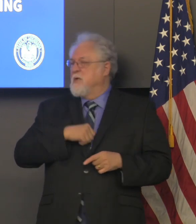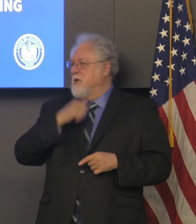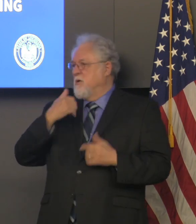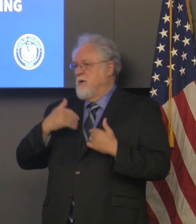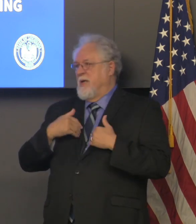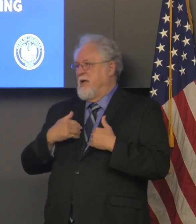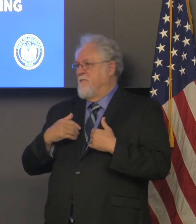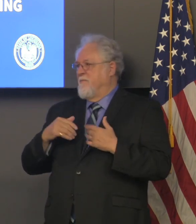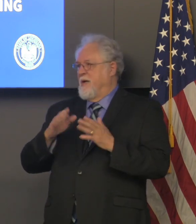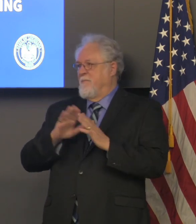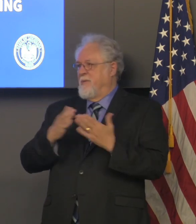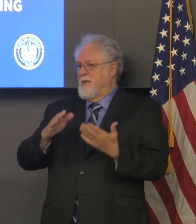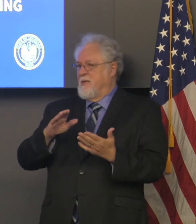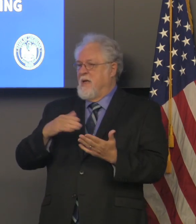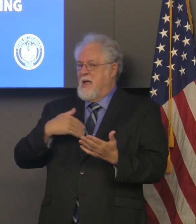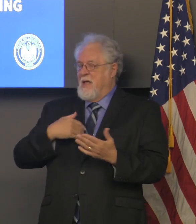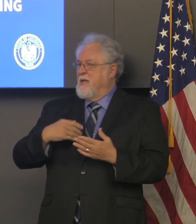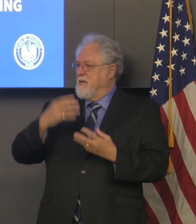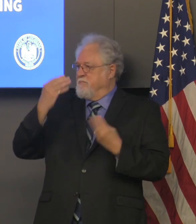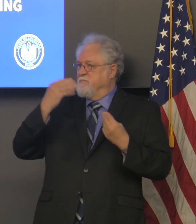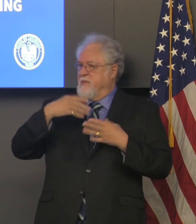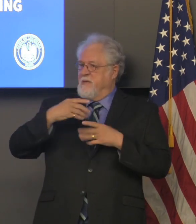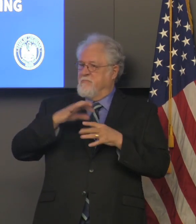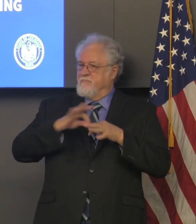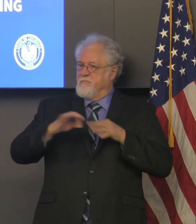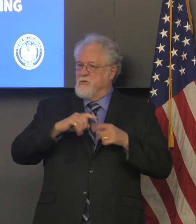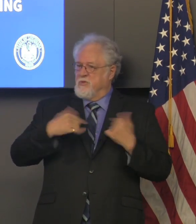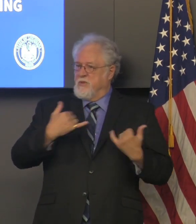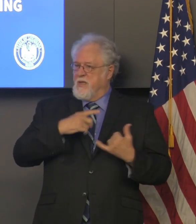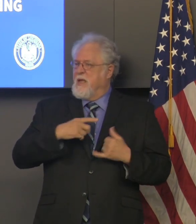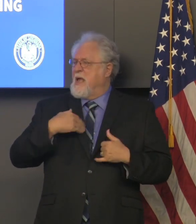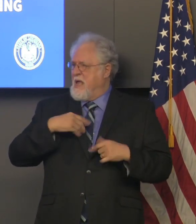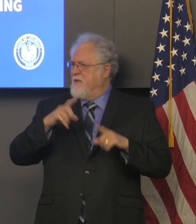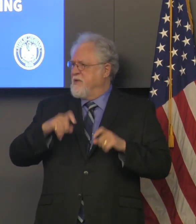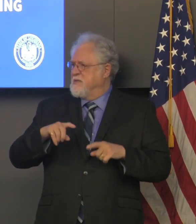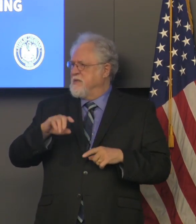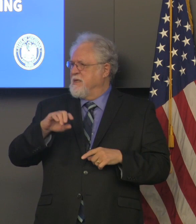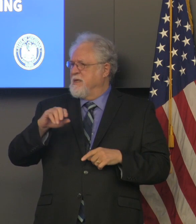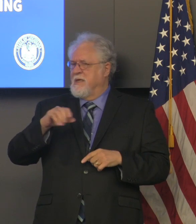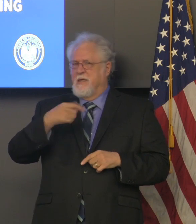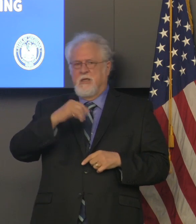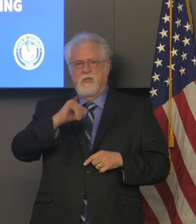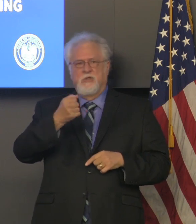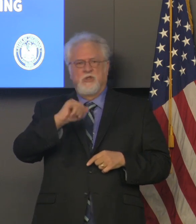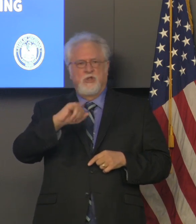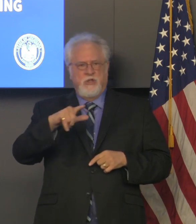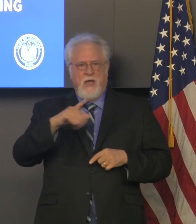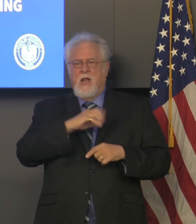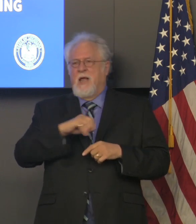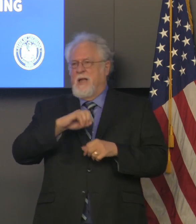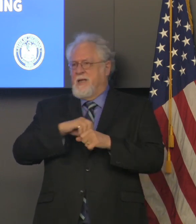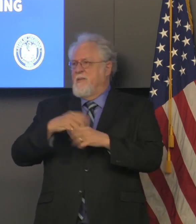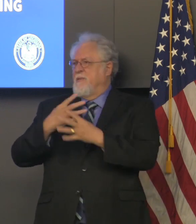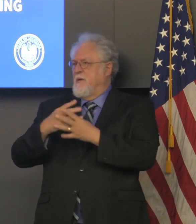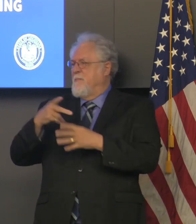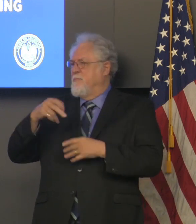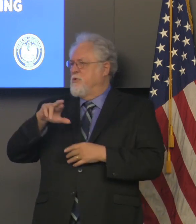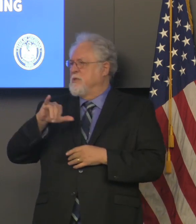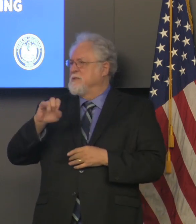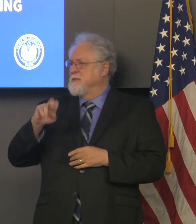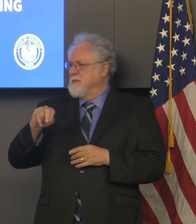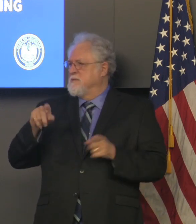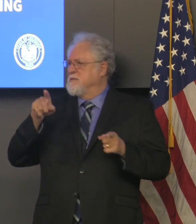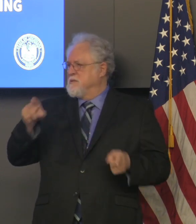my big notebook with me, but I got briefed on it today. There's testing at jails, and there's testing in the prison. In fact, they